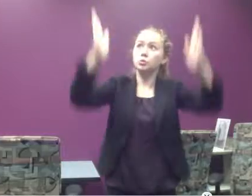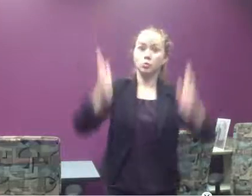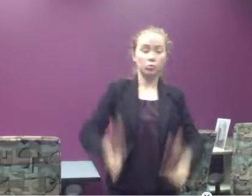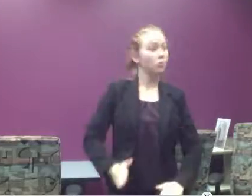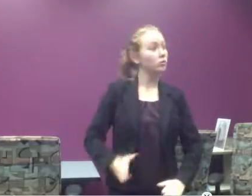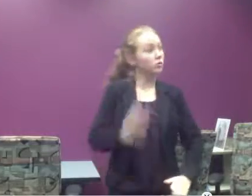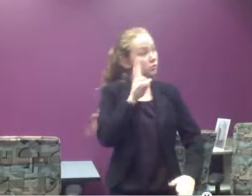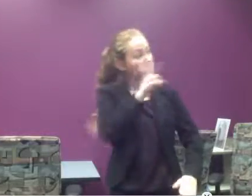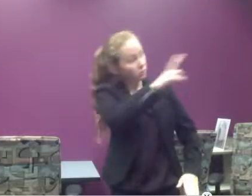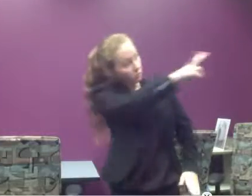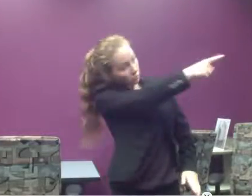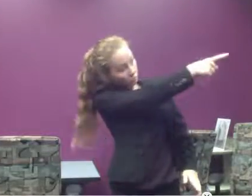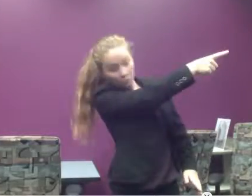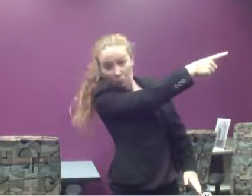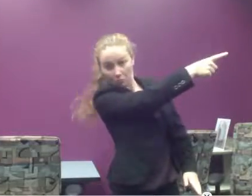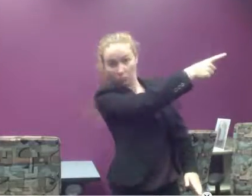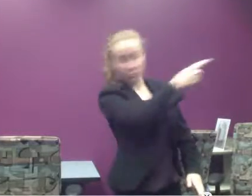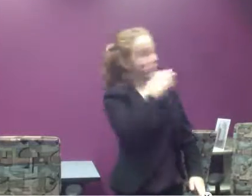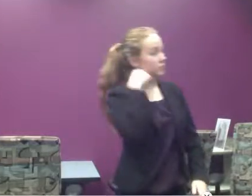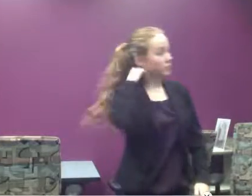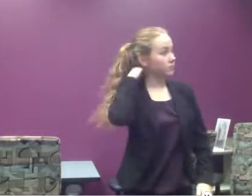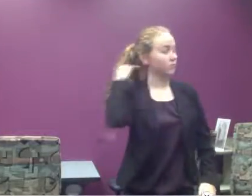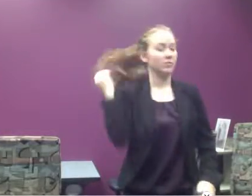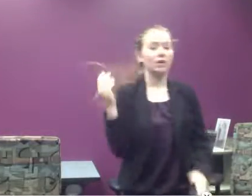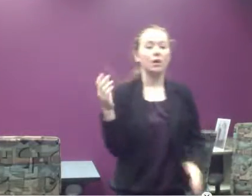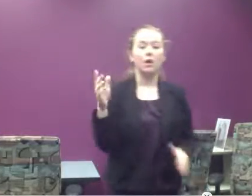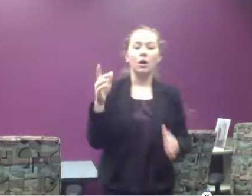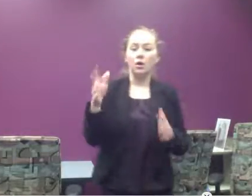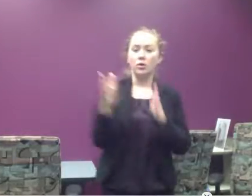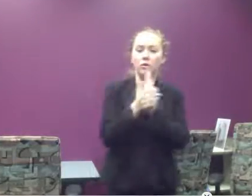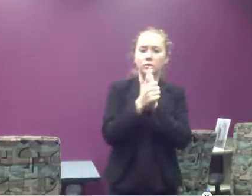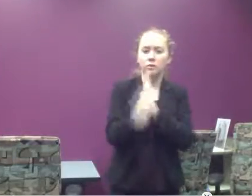She painted buildings in New York, as you can see.